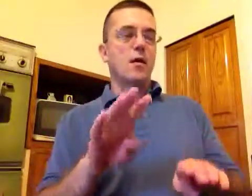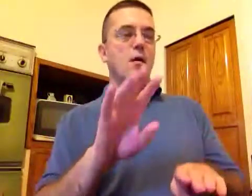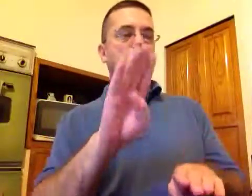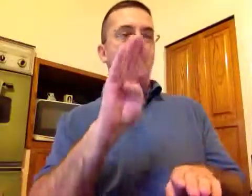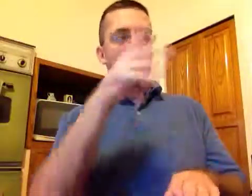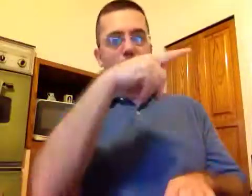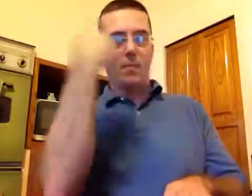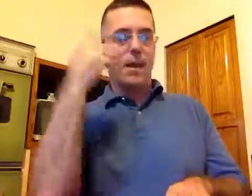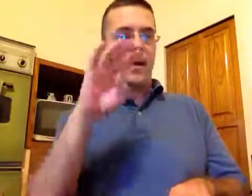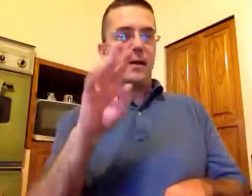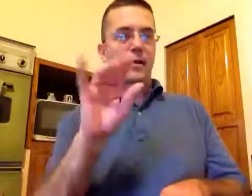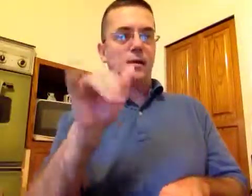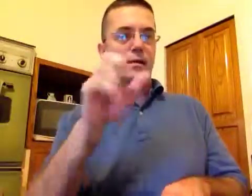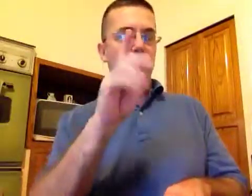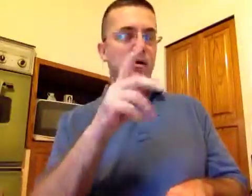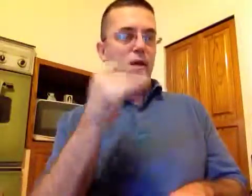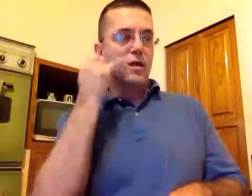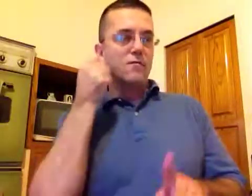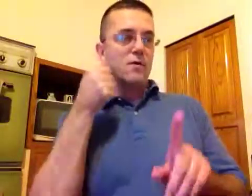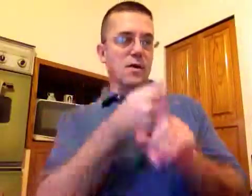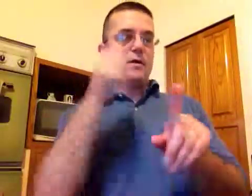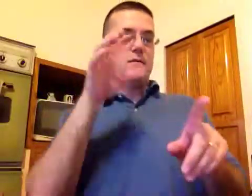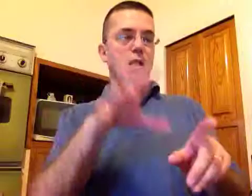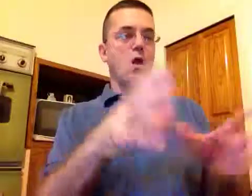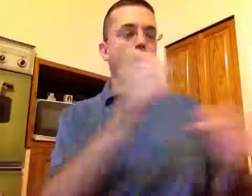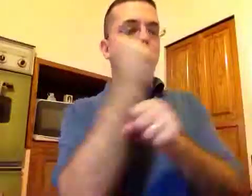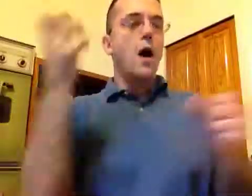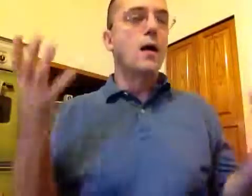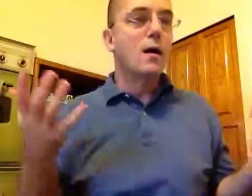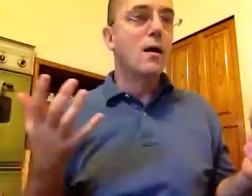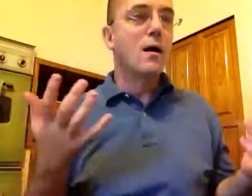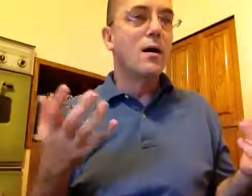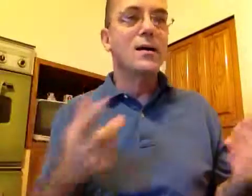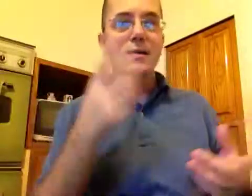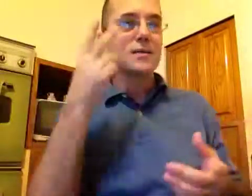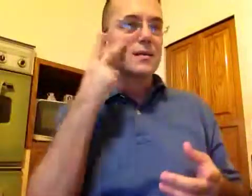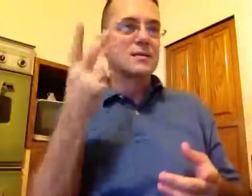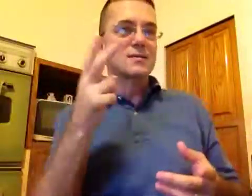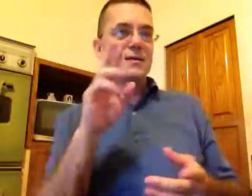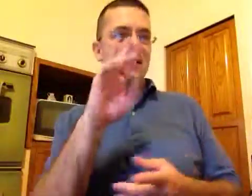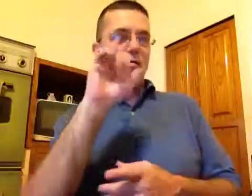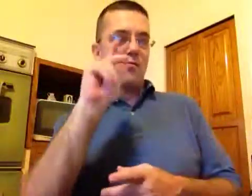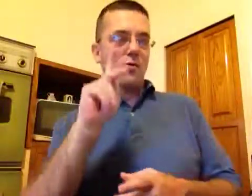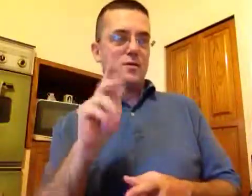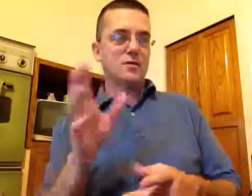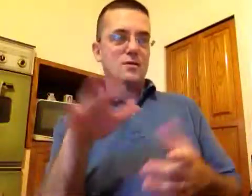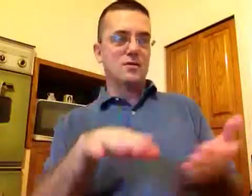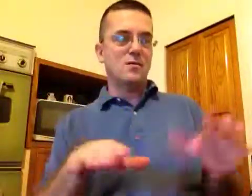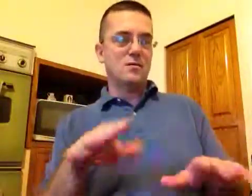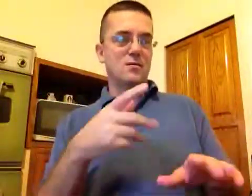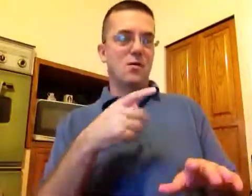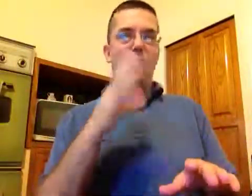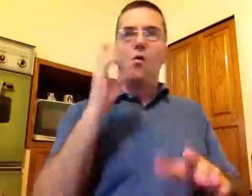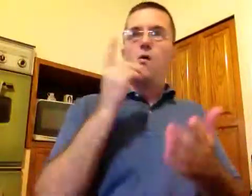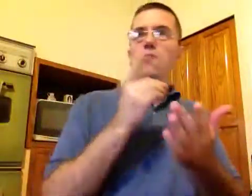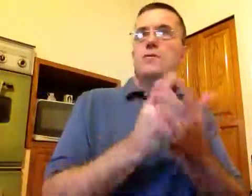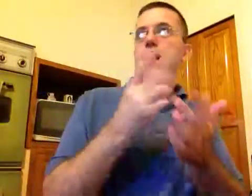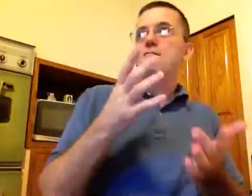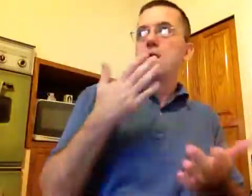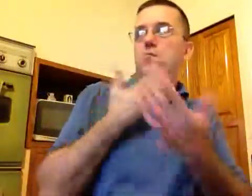Bellagio. Oh, yeah. If he hits, he doesn't perceive gambling as a risk then. He goes, "Oh, Dave, man, I'm good at this. I got this deal figured out. I